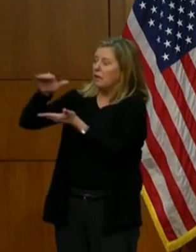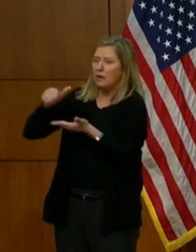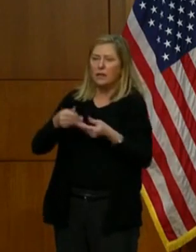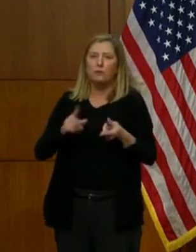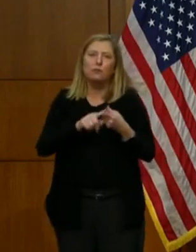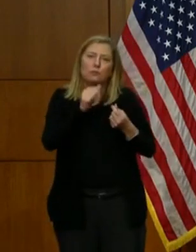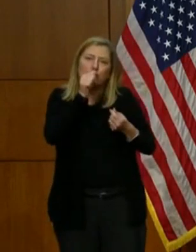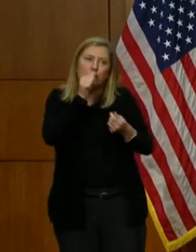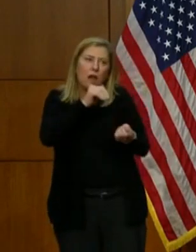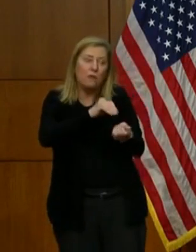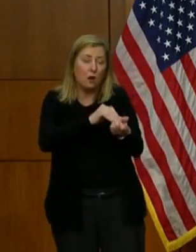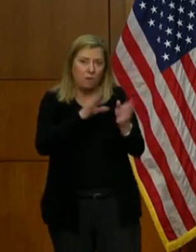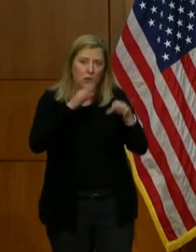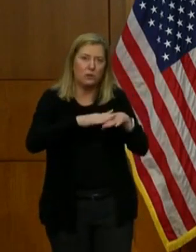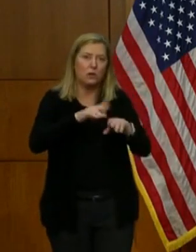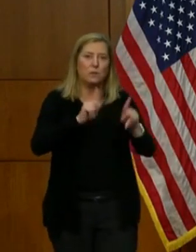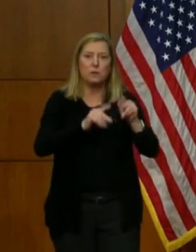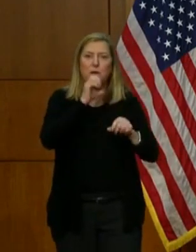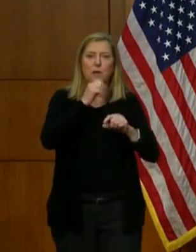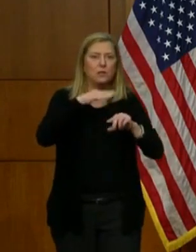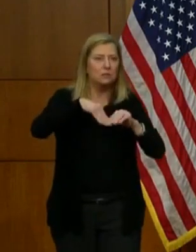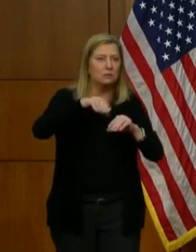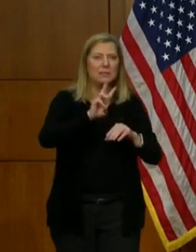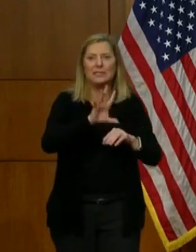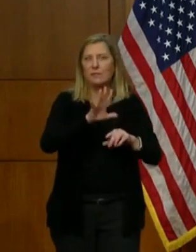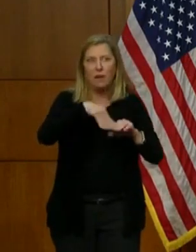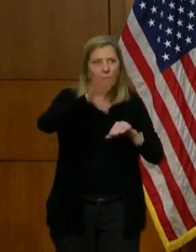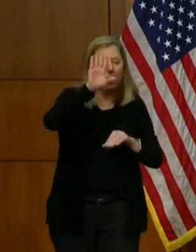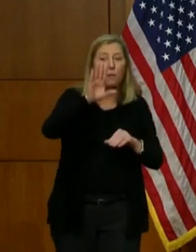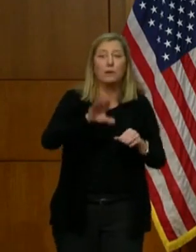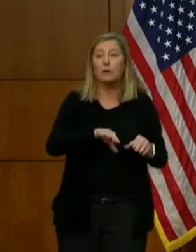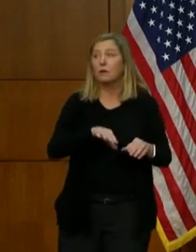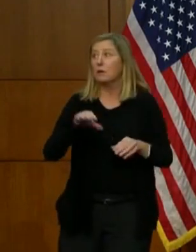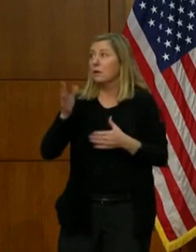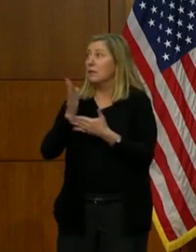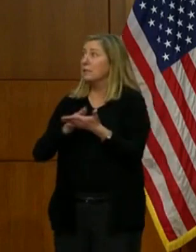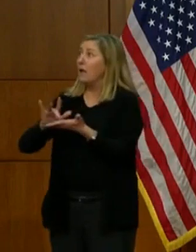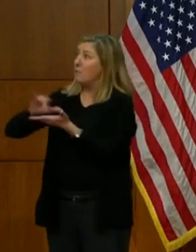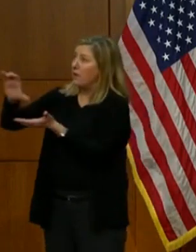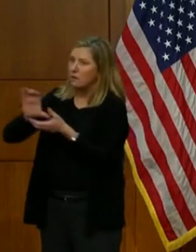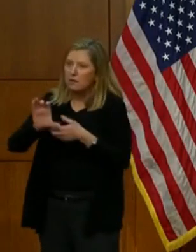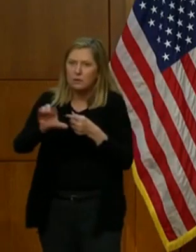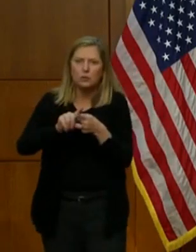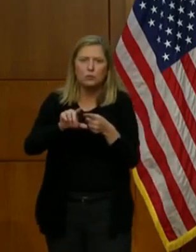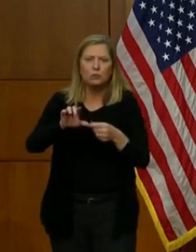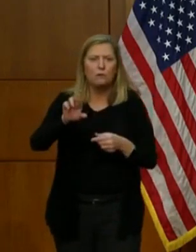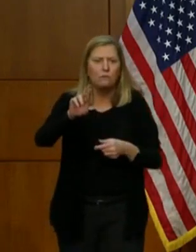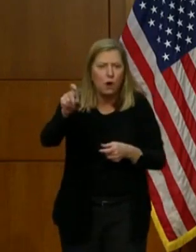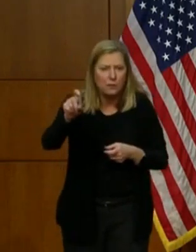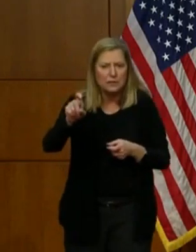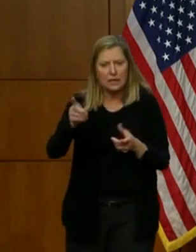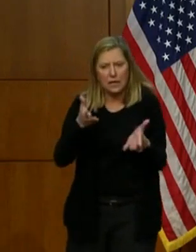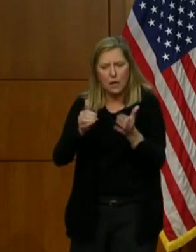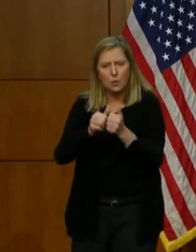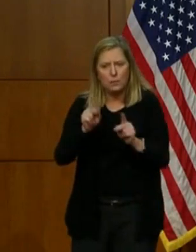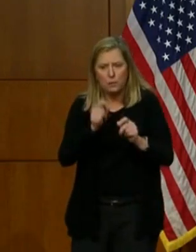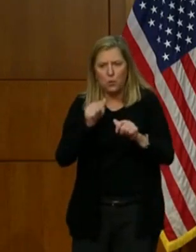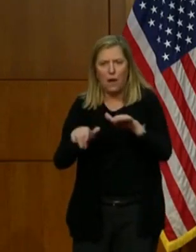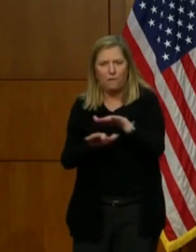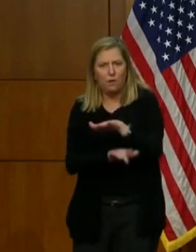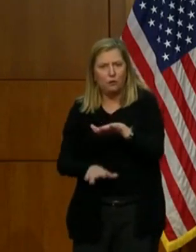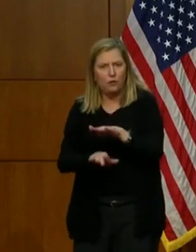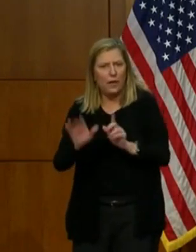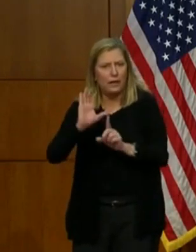who are doing the 65 and up population, for example, or some might be going to pharmacies to do those with underlying conditions. That strategy looks different in